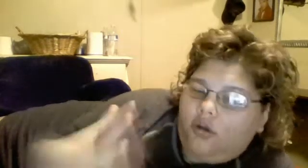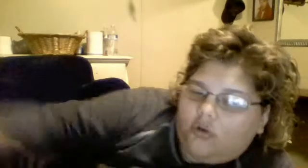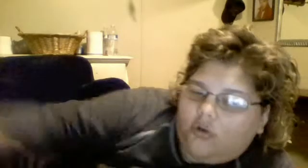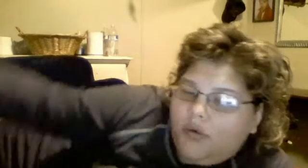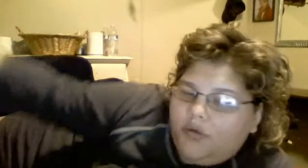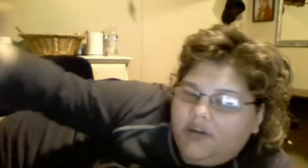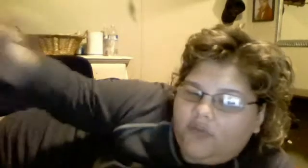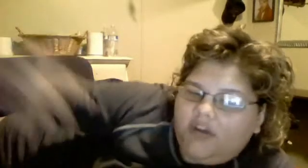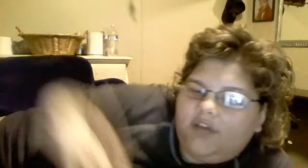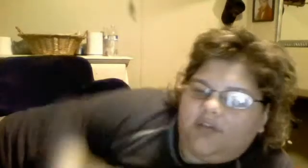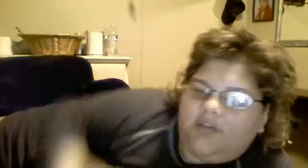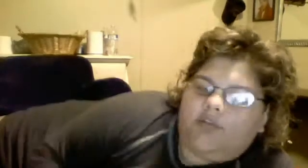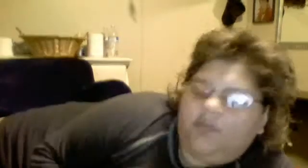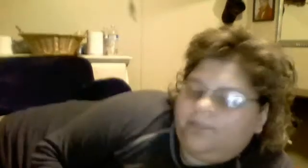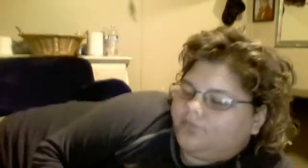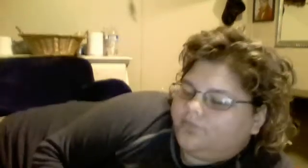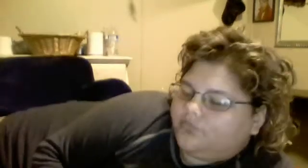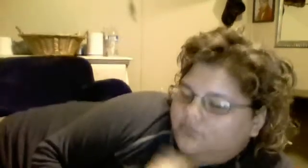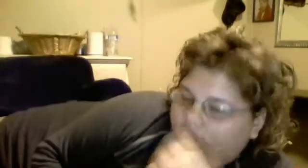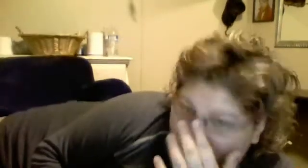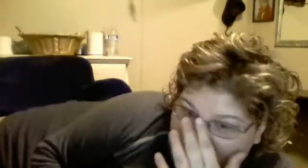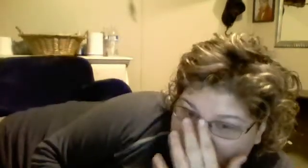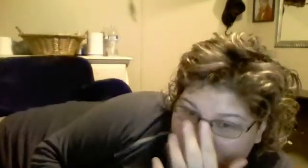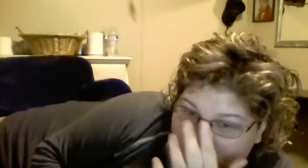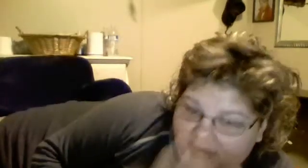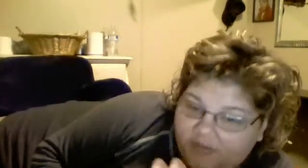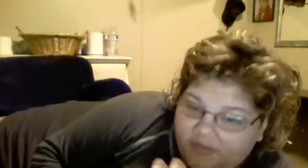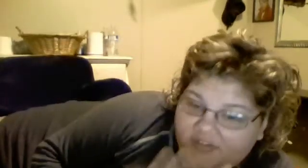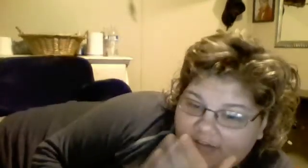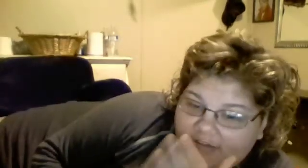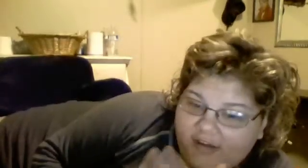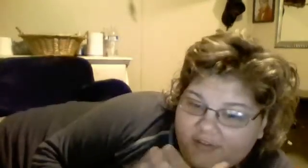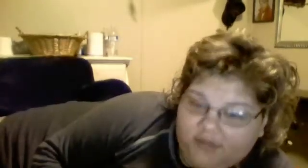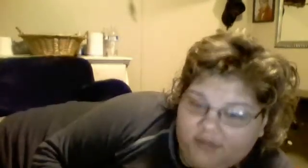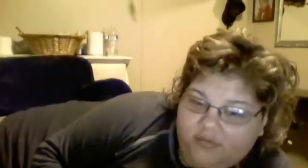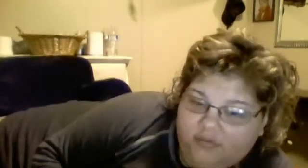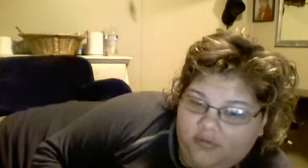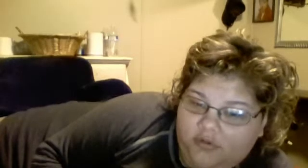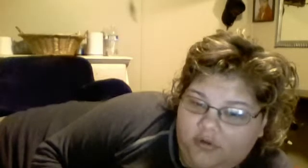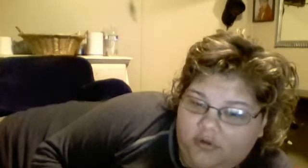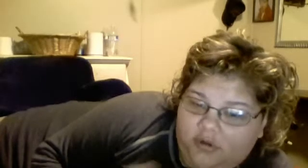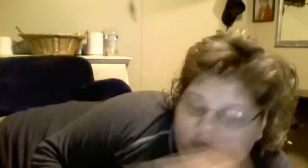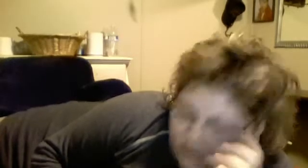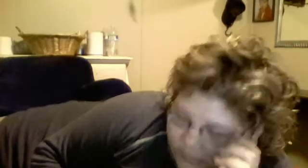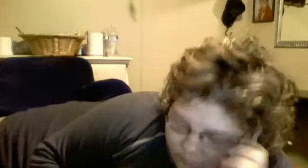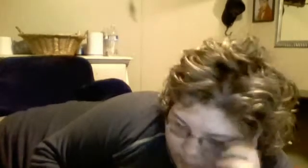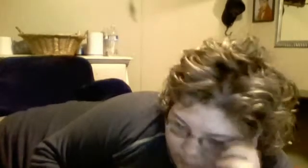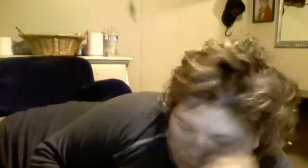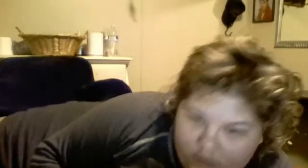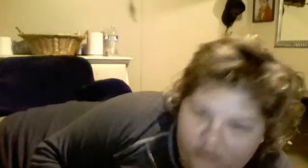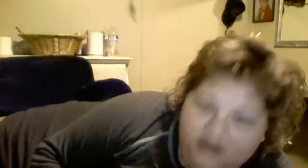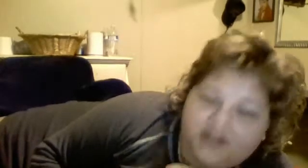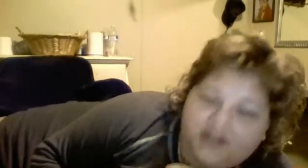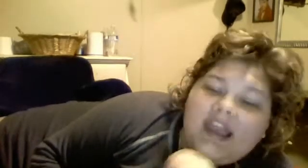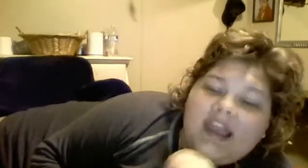go on these fantasies. And that's what it is. It's a fantasy. I mean, we grow and adapt,